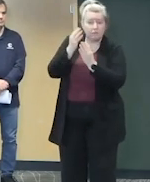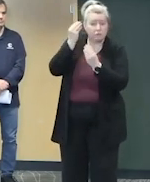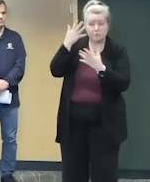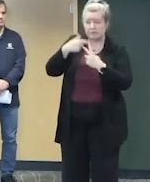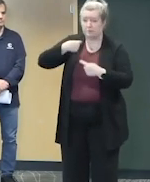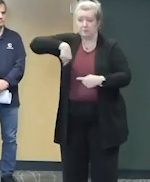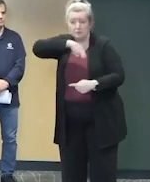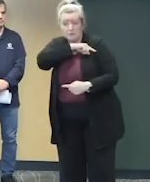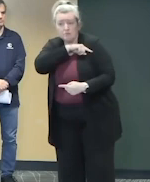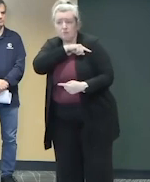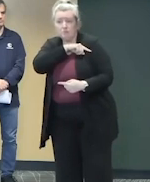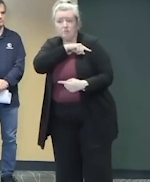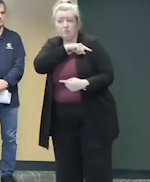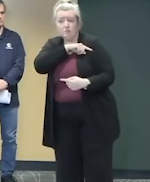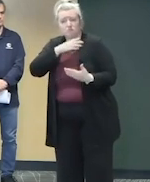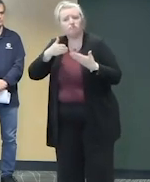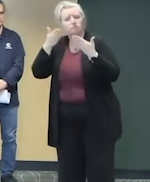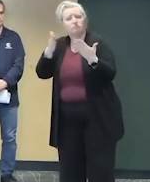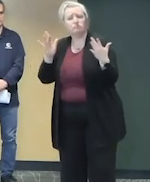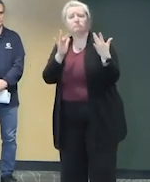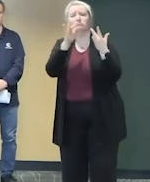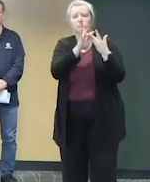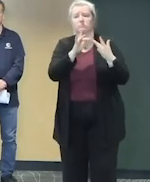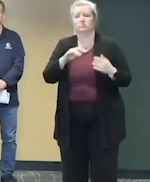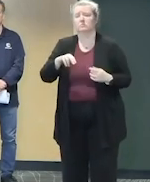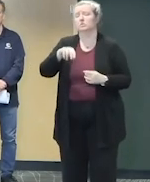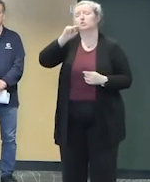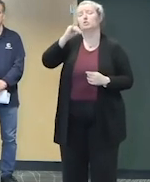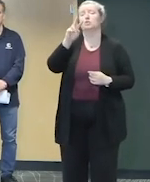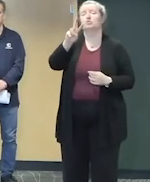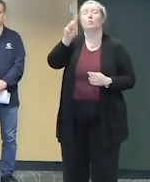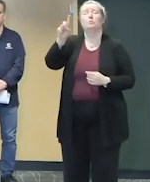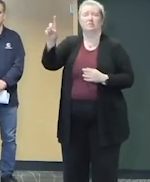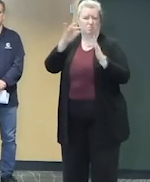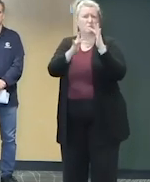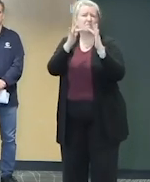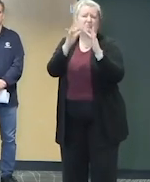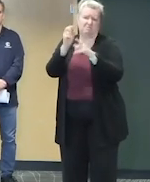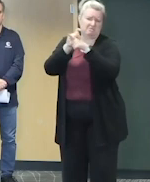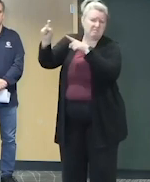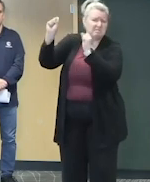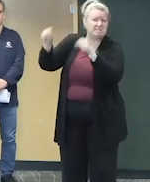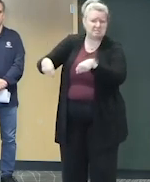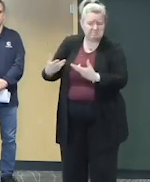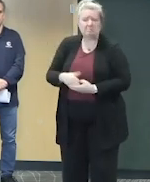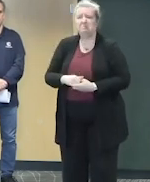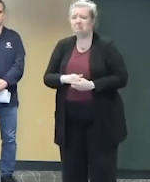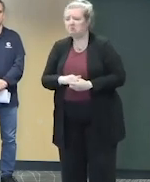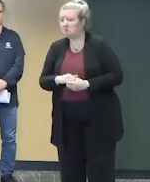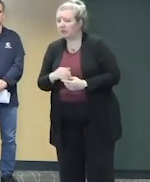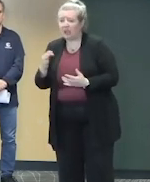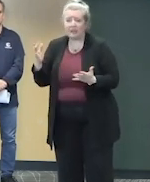highly recommend our partners contact NJ211 for any warming center information should they need to take care of homeless individuals,